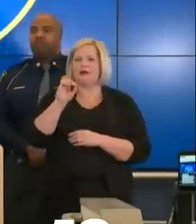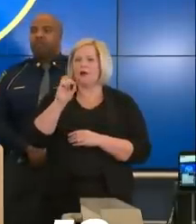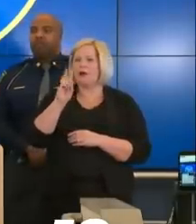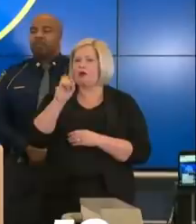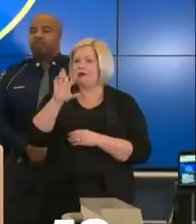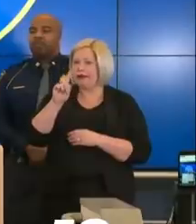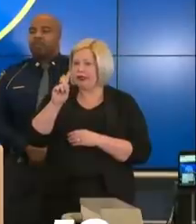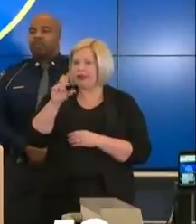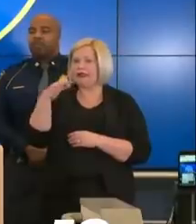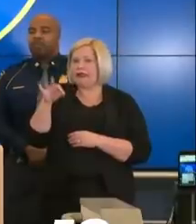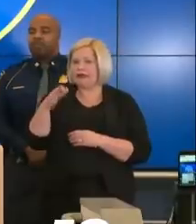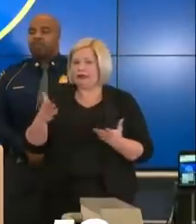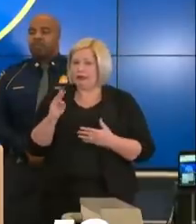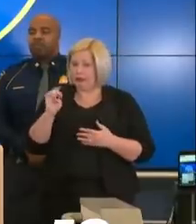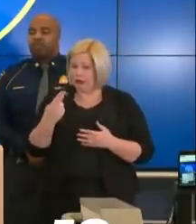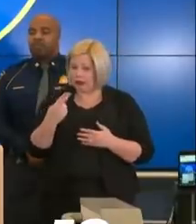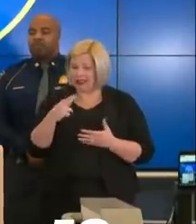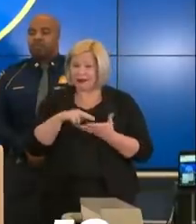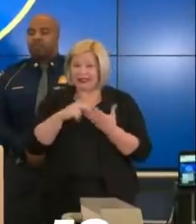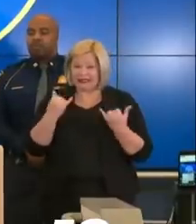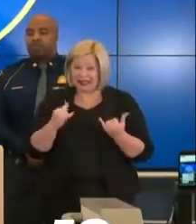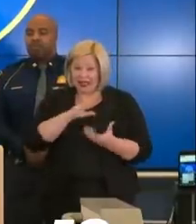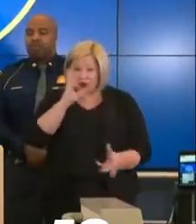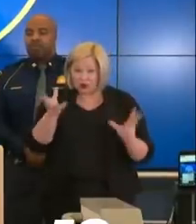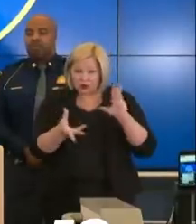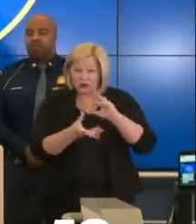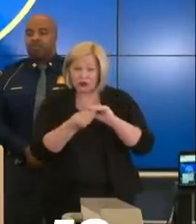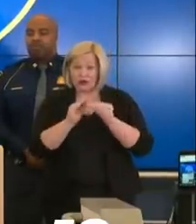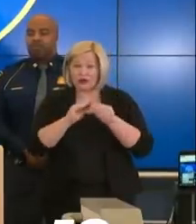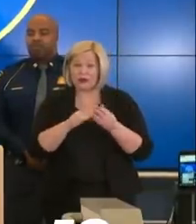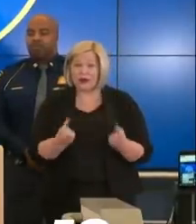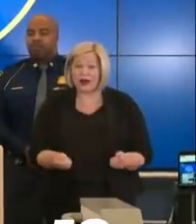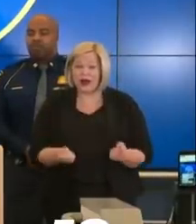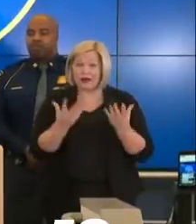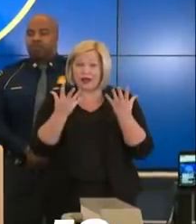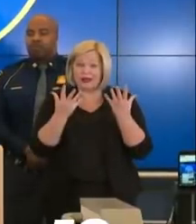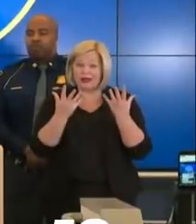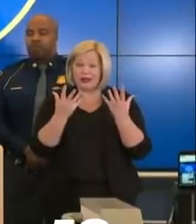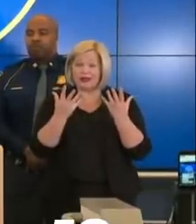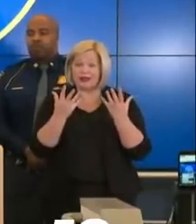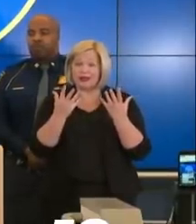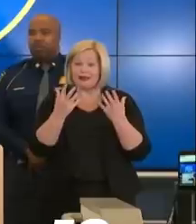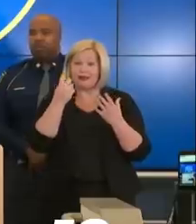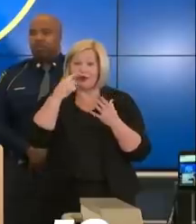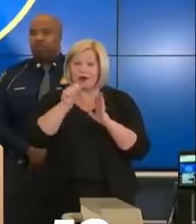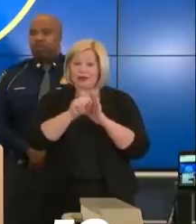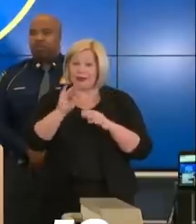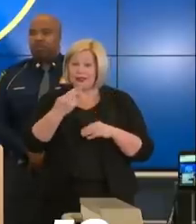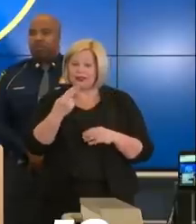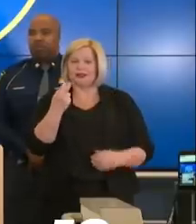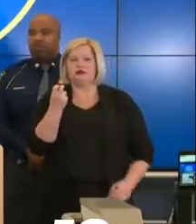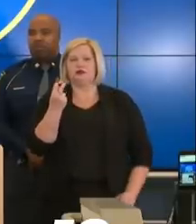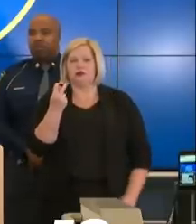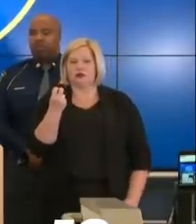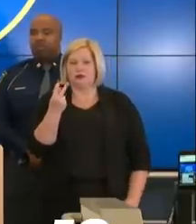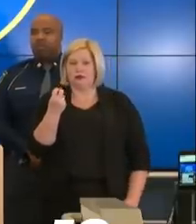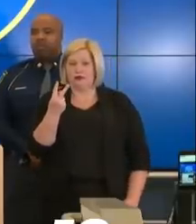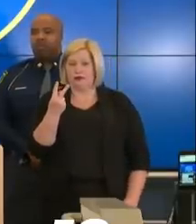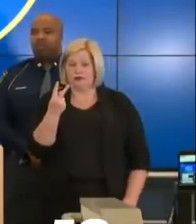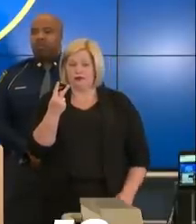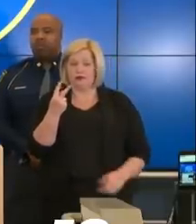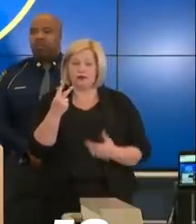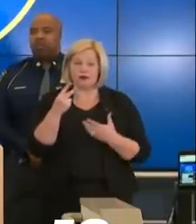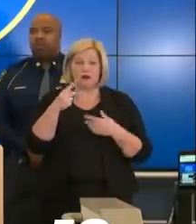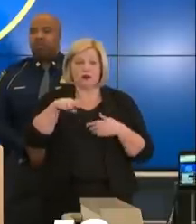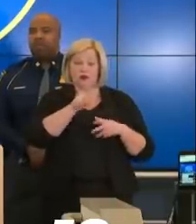Michigan. This brings our total number of presumptive positive cases in the state to 12. These cases